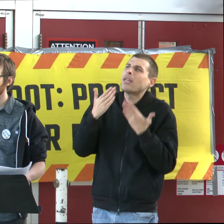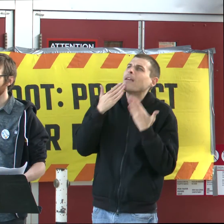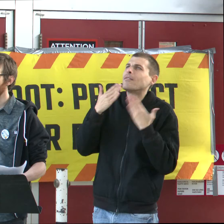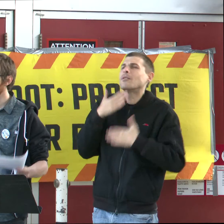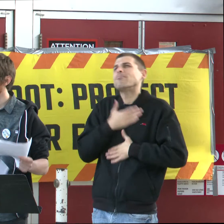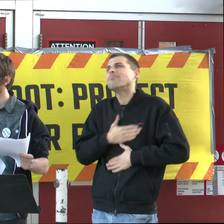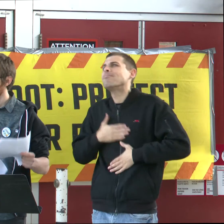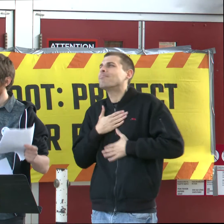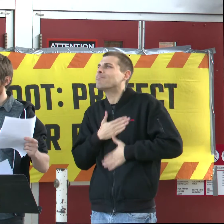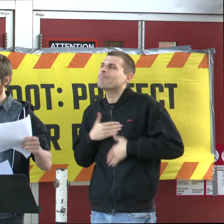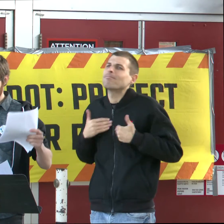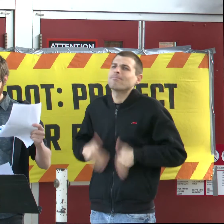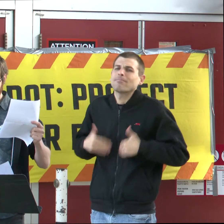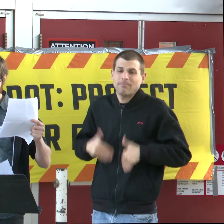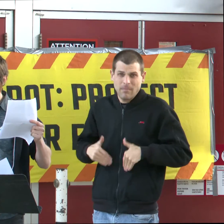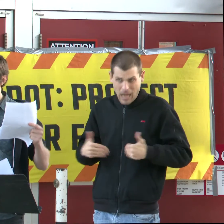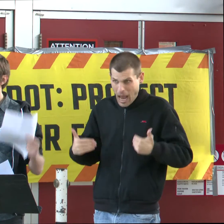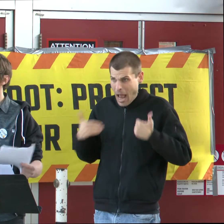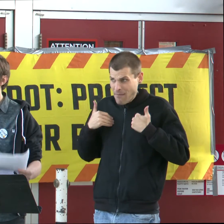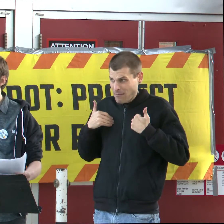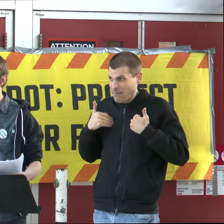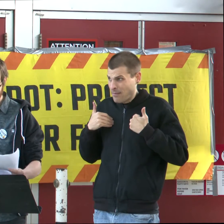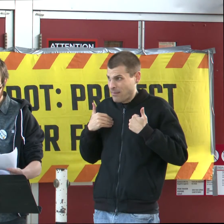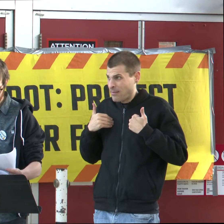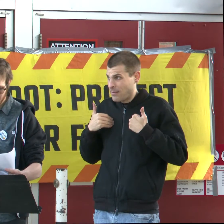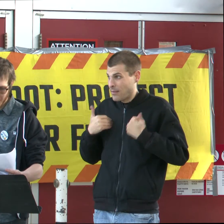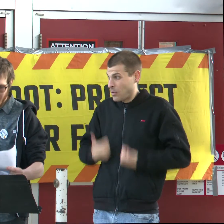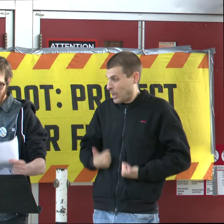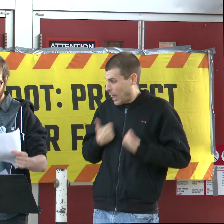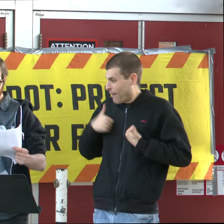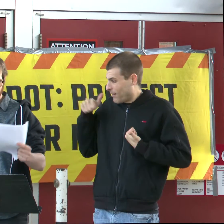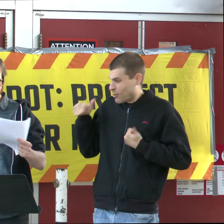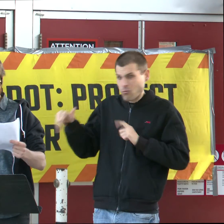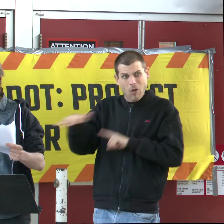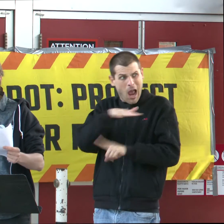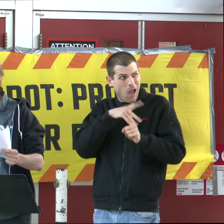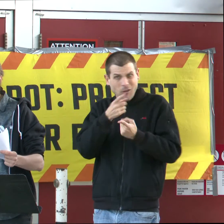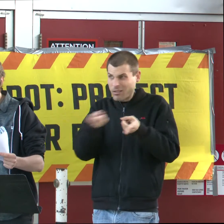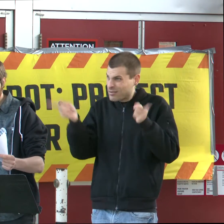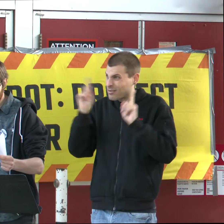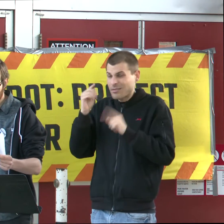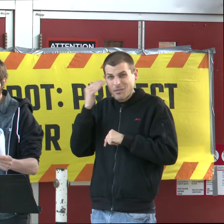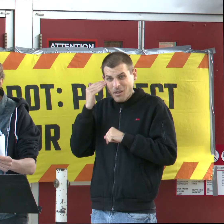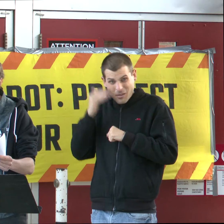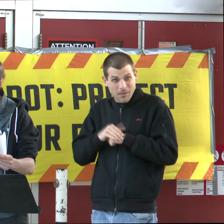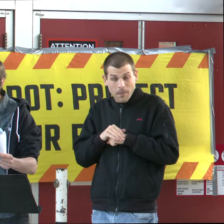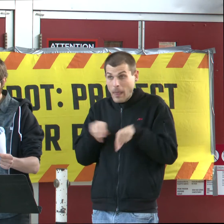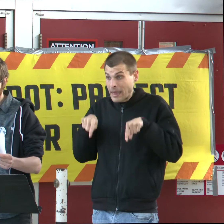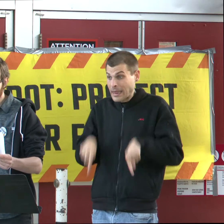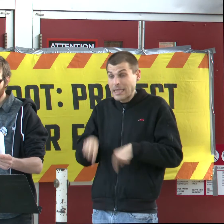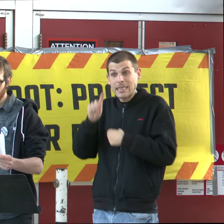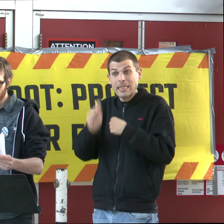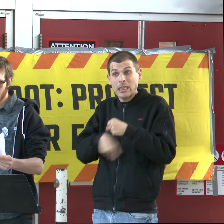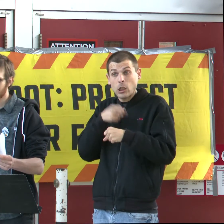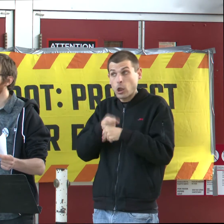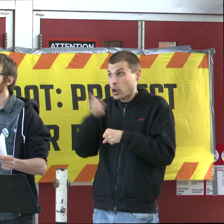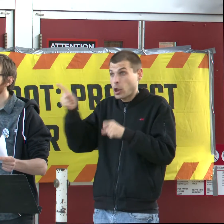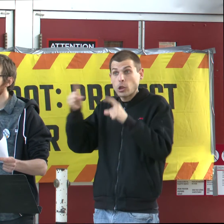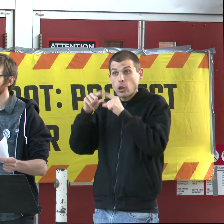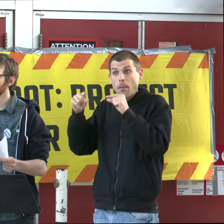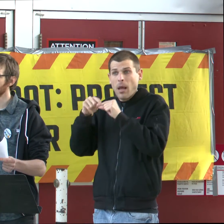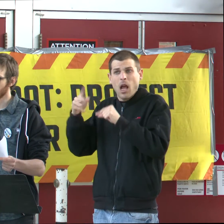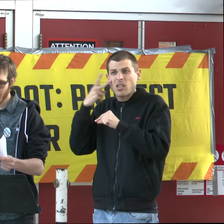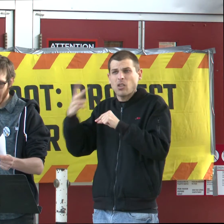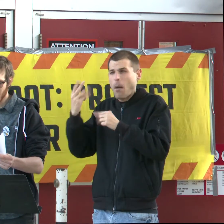planet that has living life around us. And this year, arborists in Kyoto saw the earliest